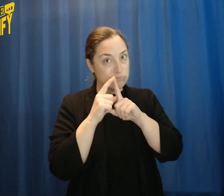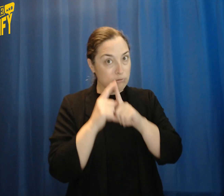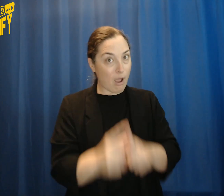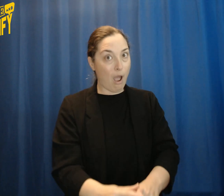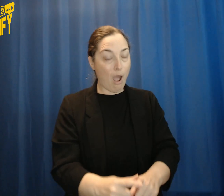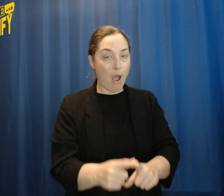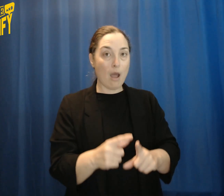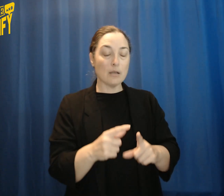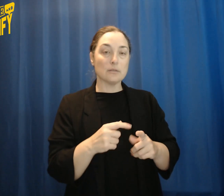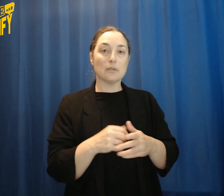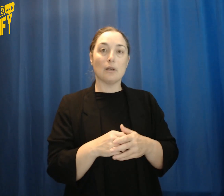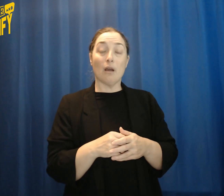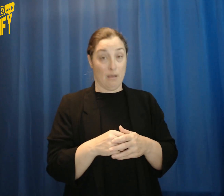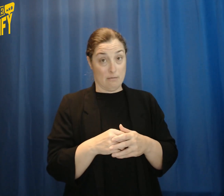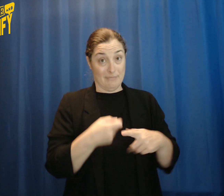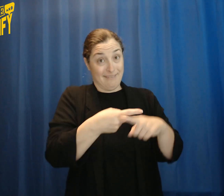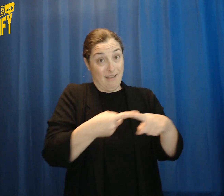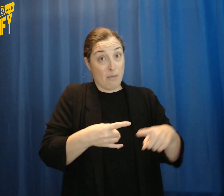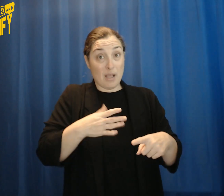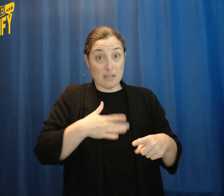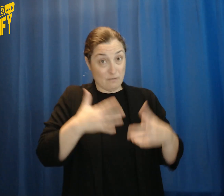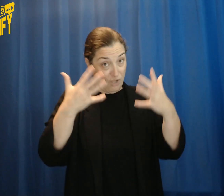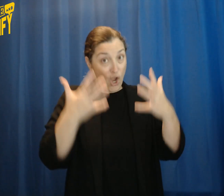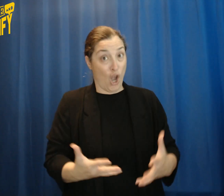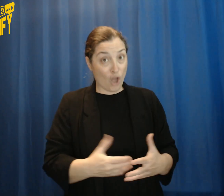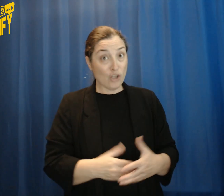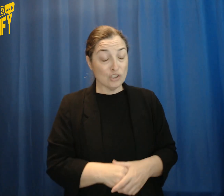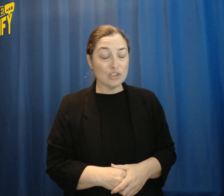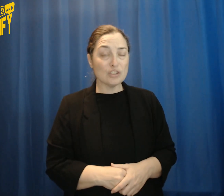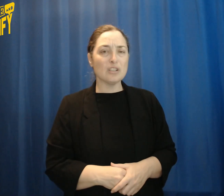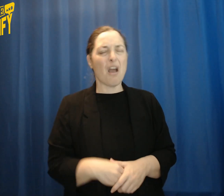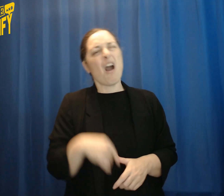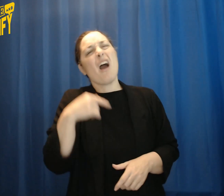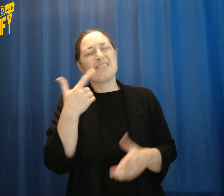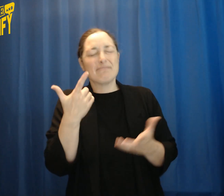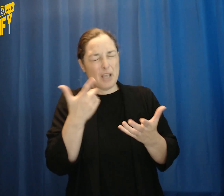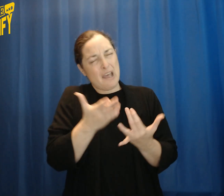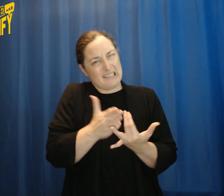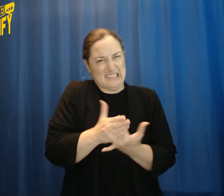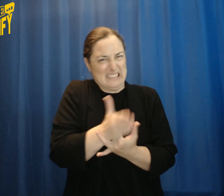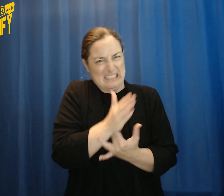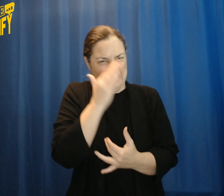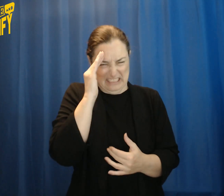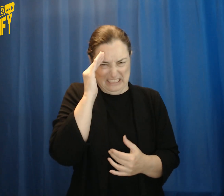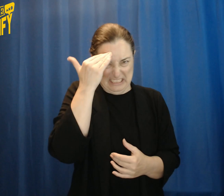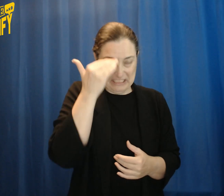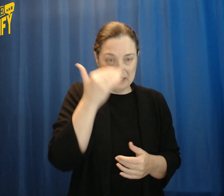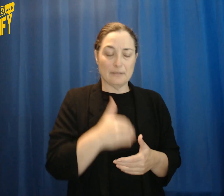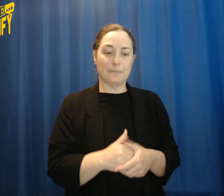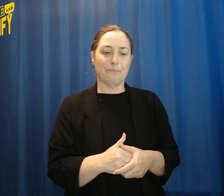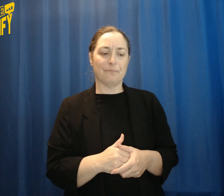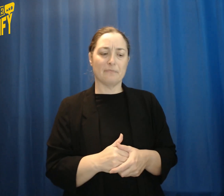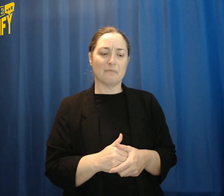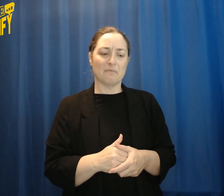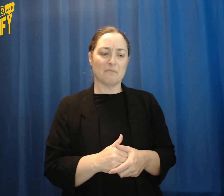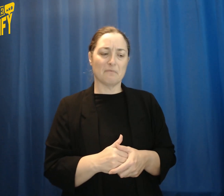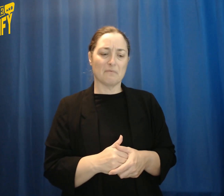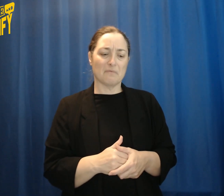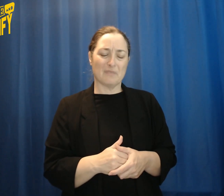I cut myself a lot. I managed to find a way through it. I had my own dose of that internalised